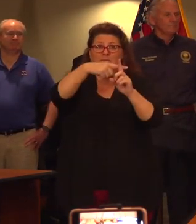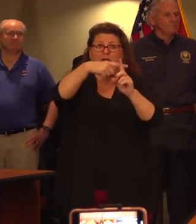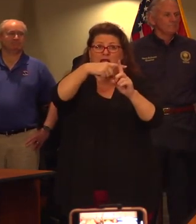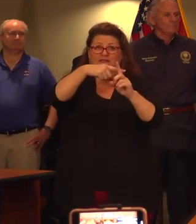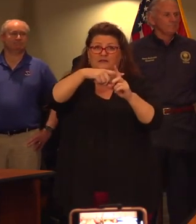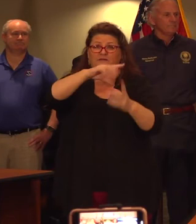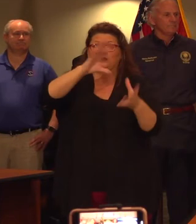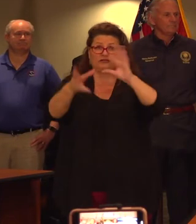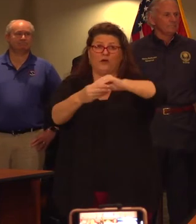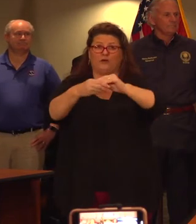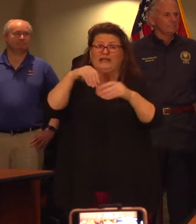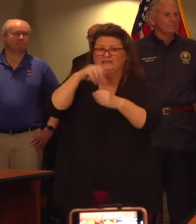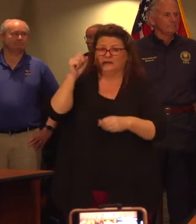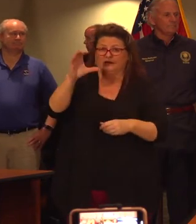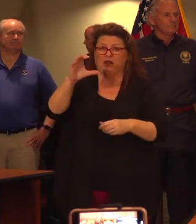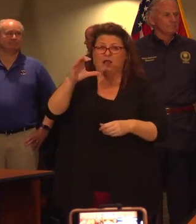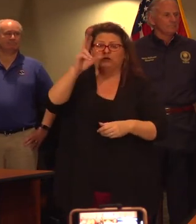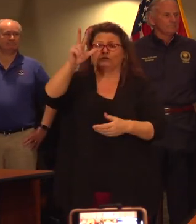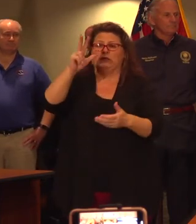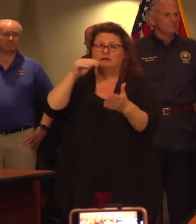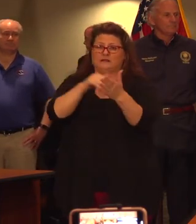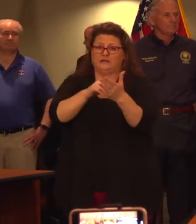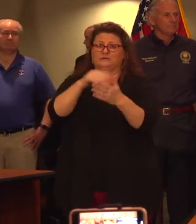with this disease in South Carolina to